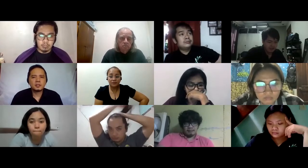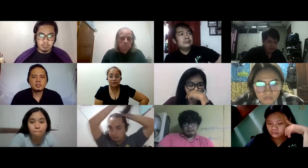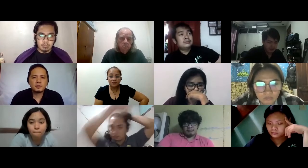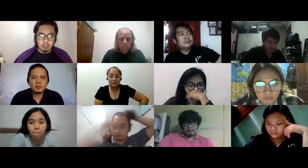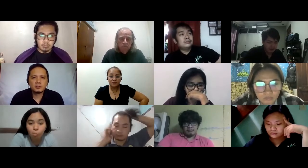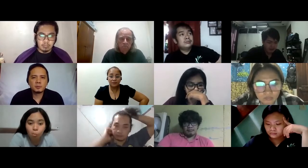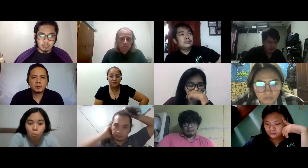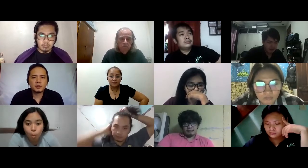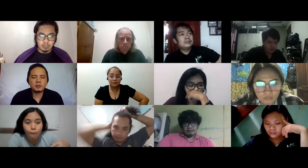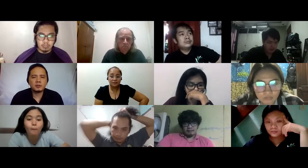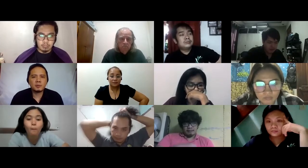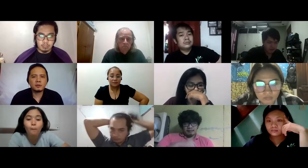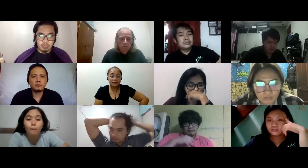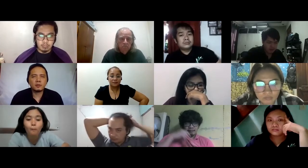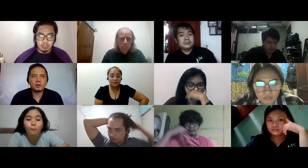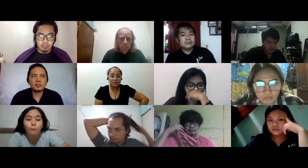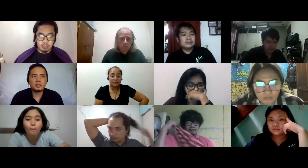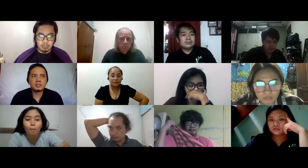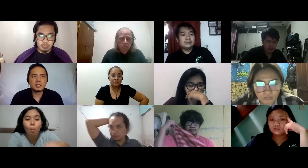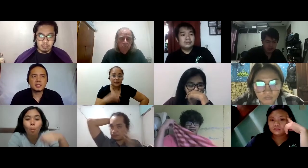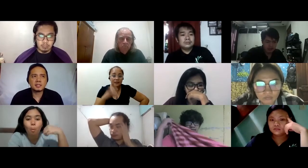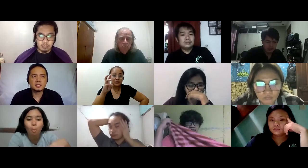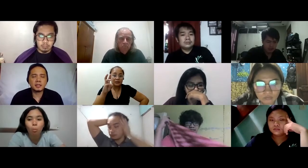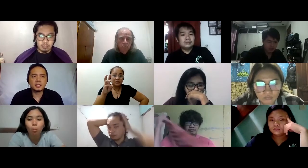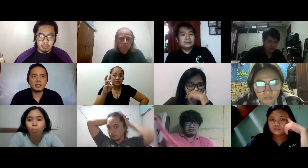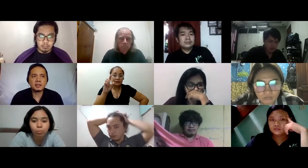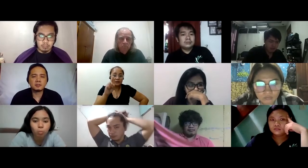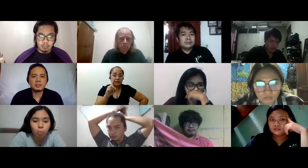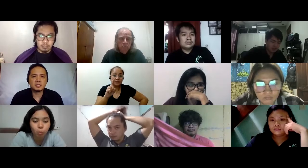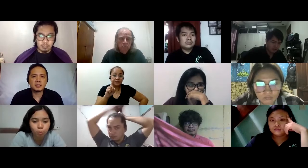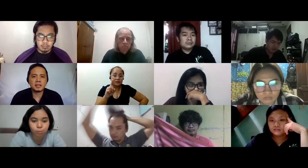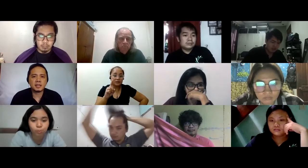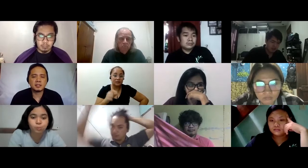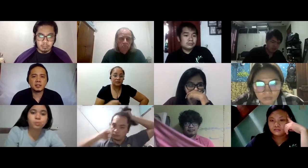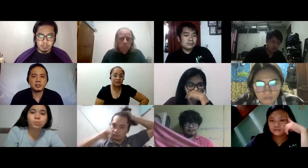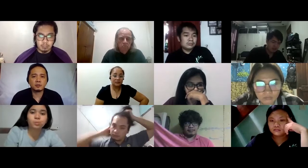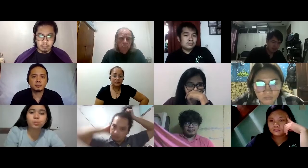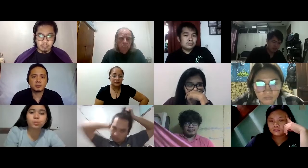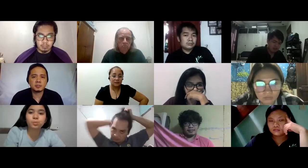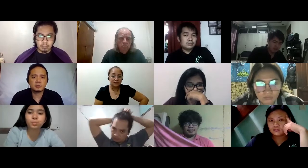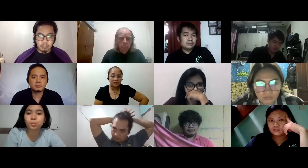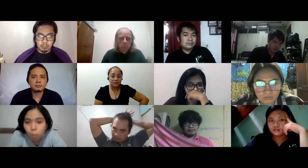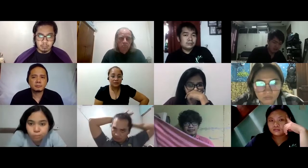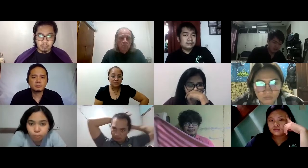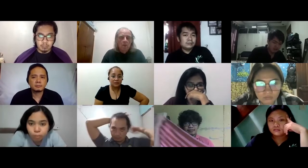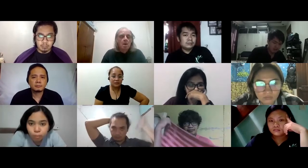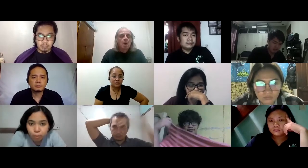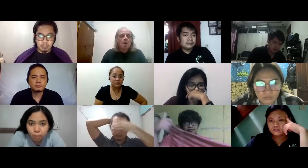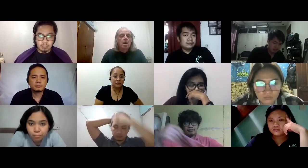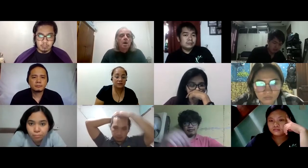Sorry, this is for the interpreter. You mean discuss as in class or discuss as in groups?